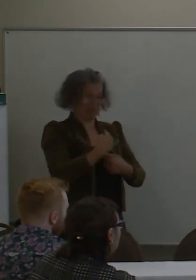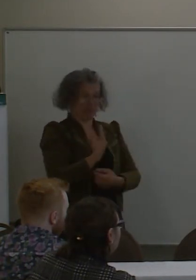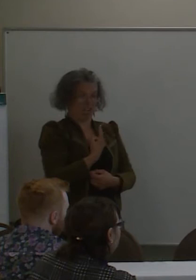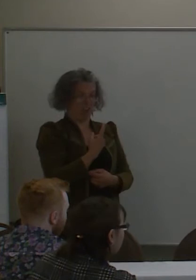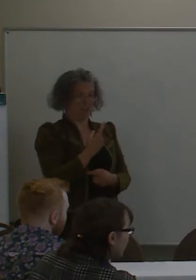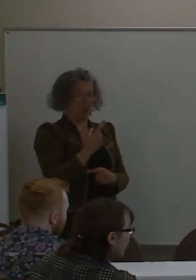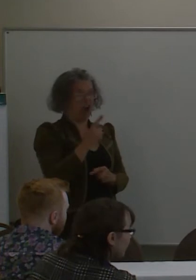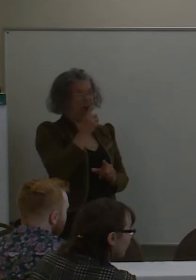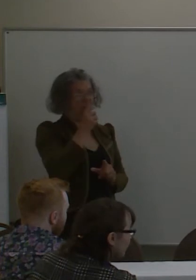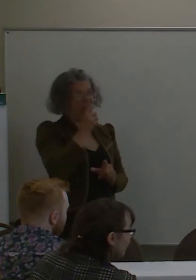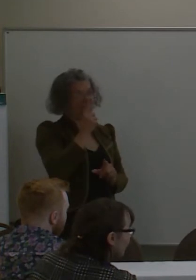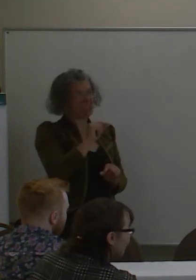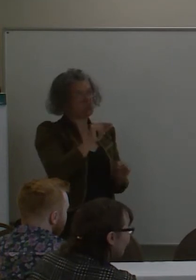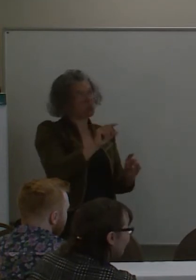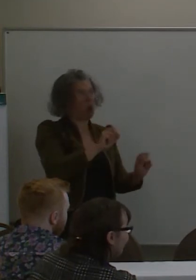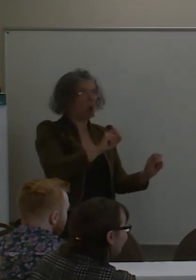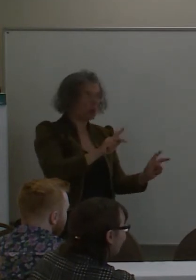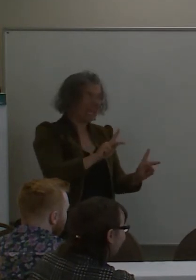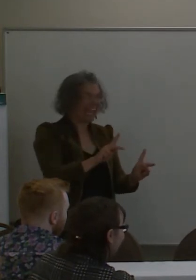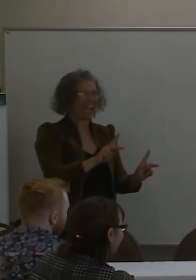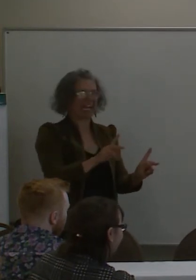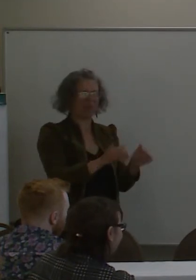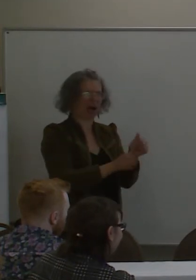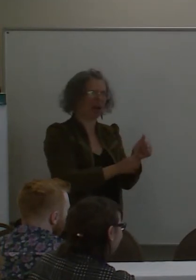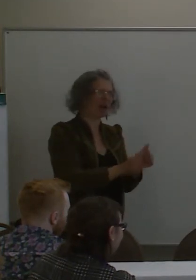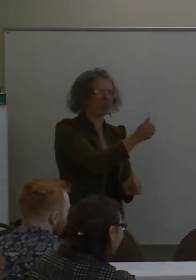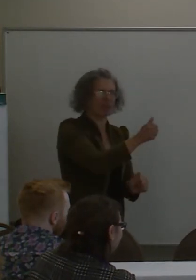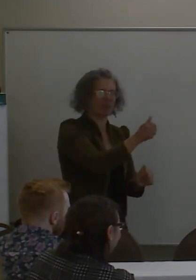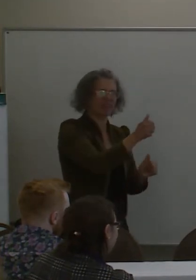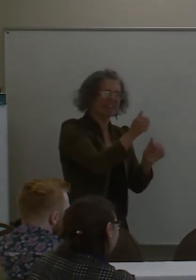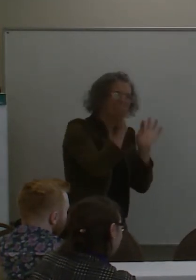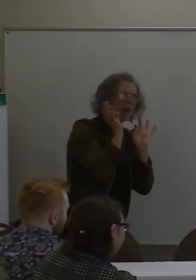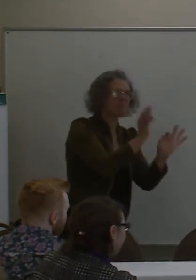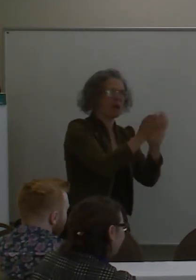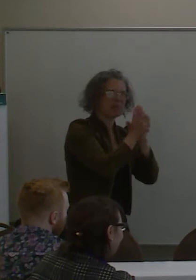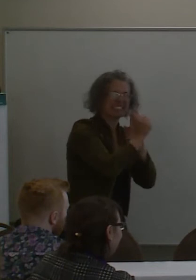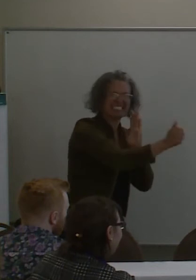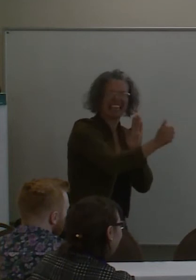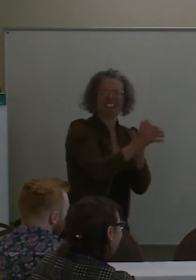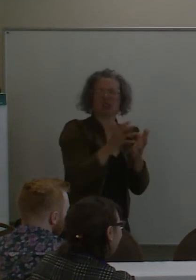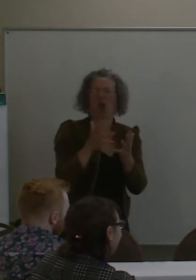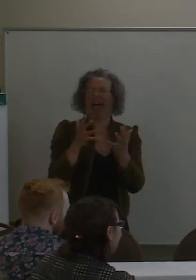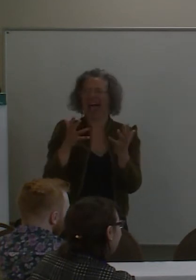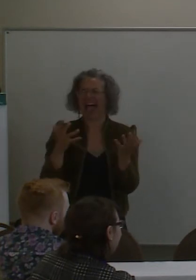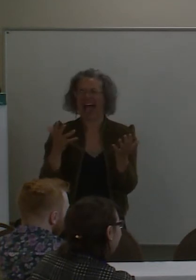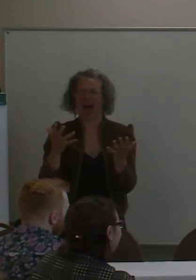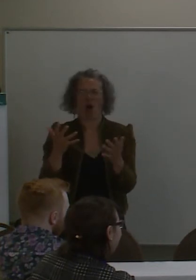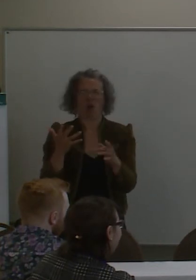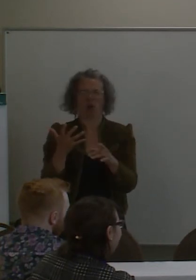do it. So I don't know, is there an appropriate rugby metaphor to talk about a shallow bench?